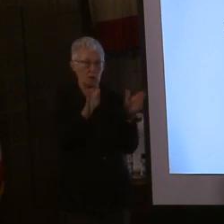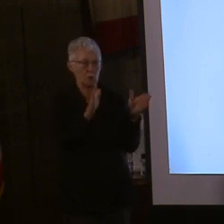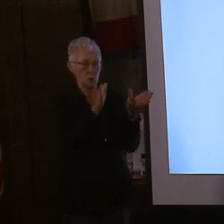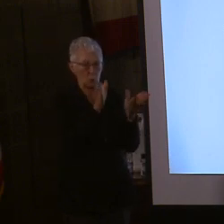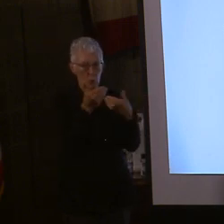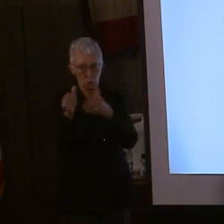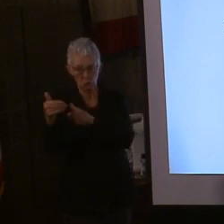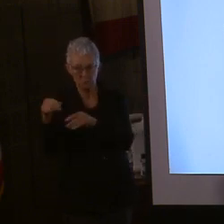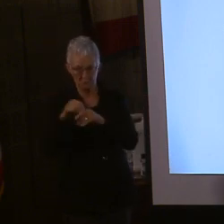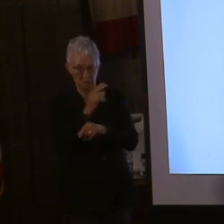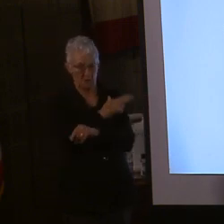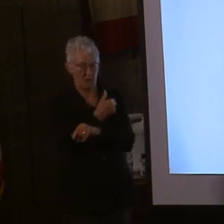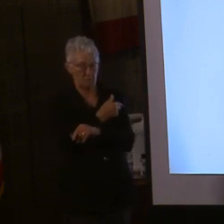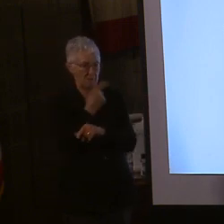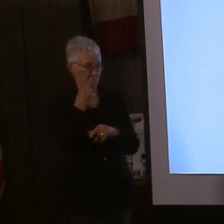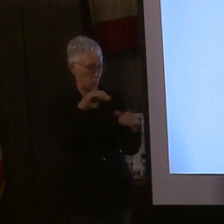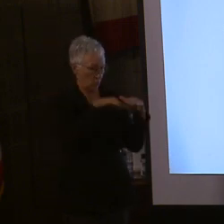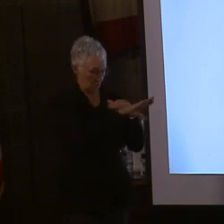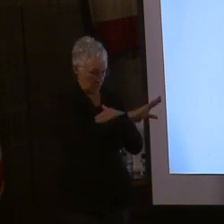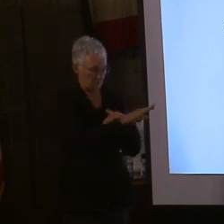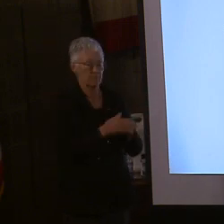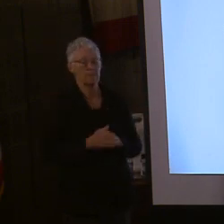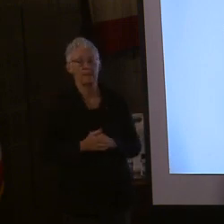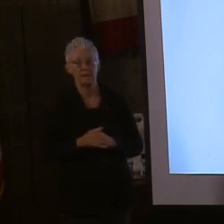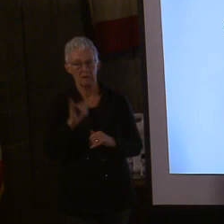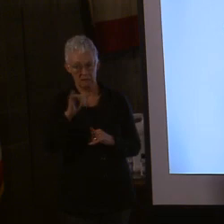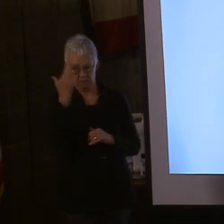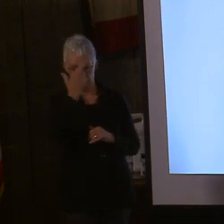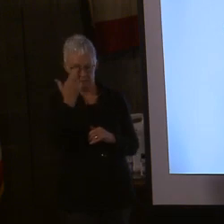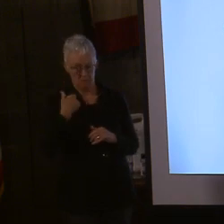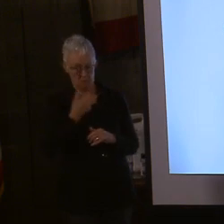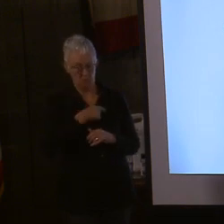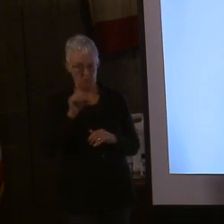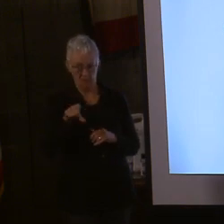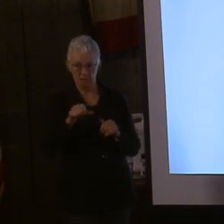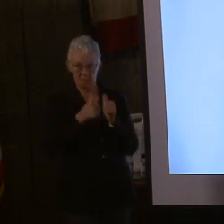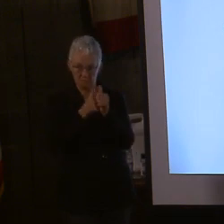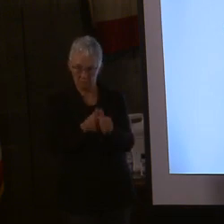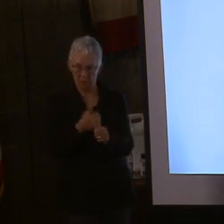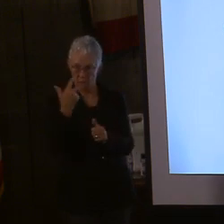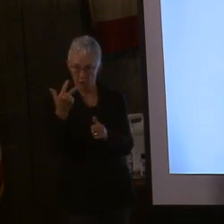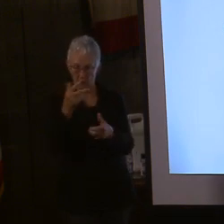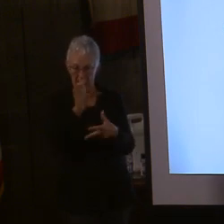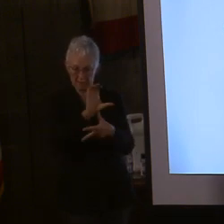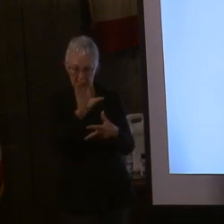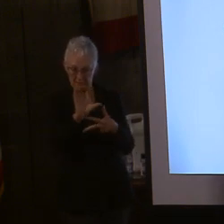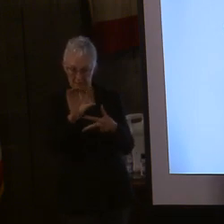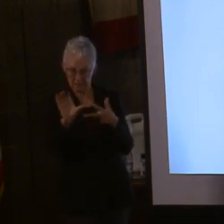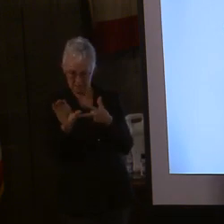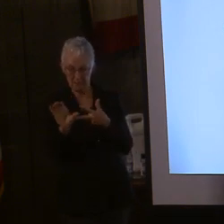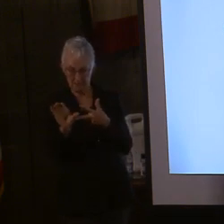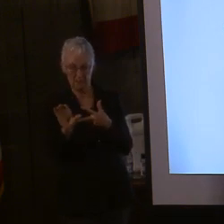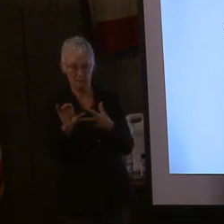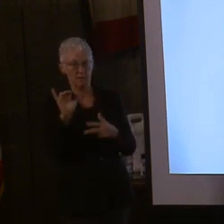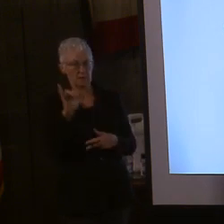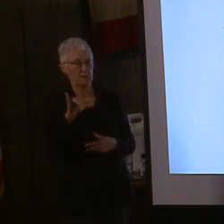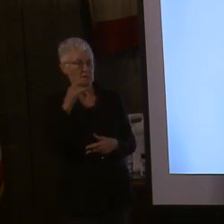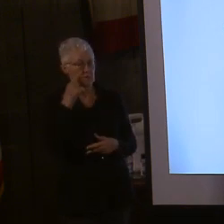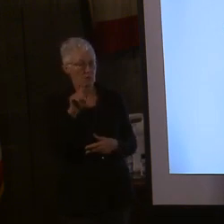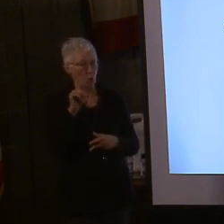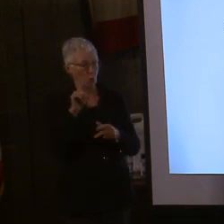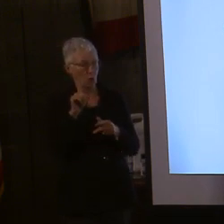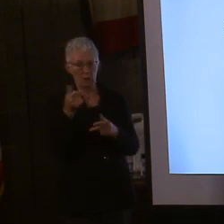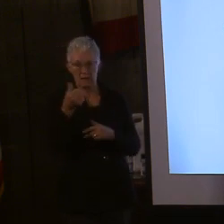that mask or washing your hands or keeping that 6 foot of distance is to preserve that hospital capacity. And it works not just for people who have